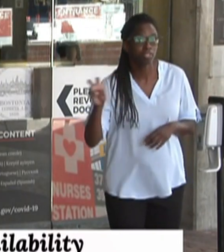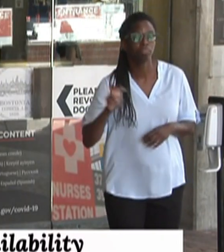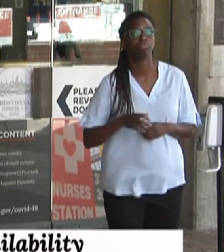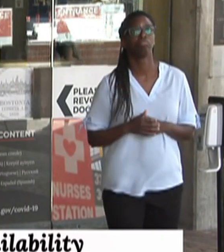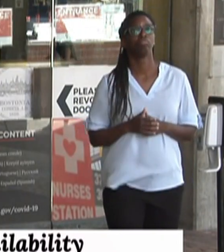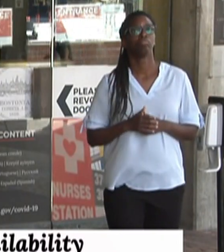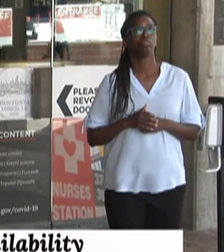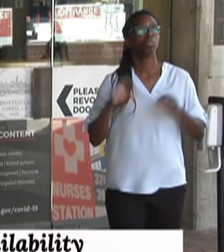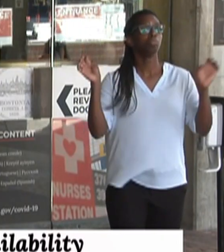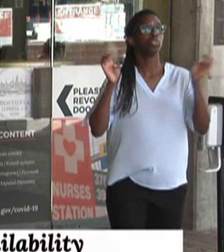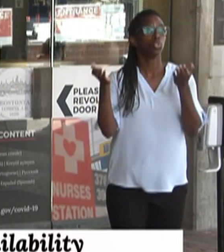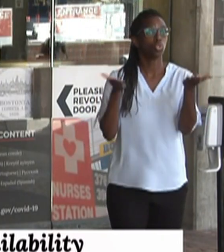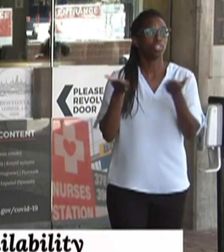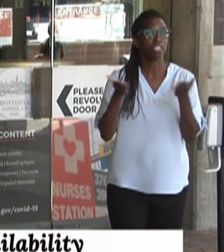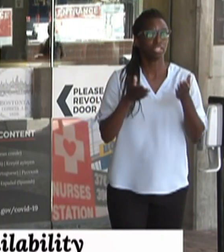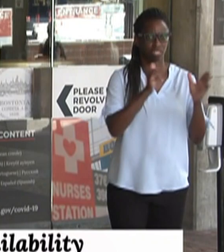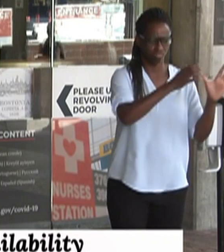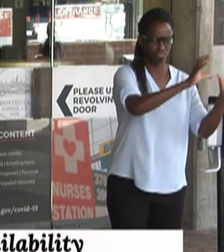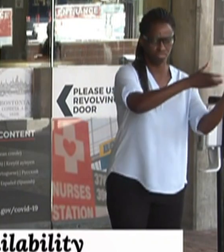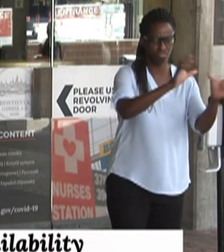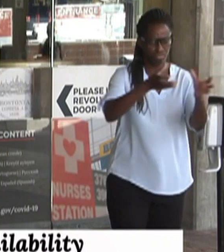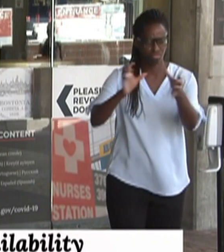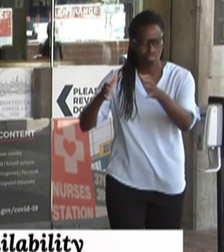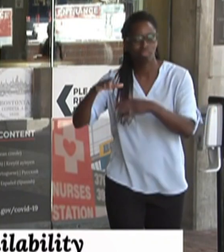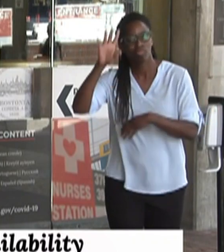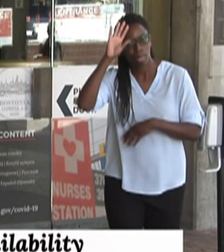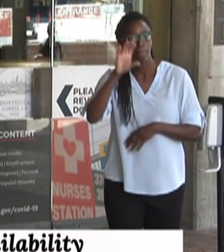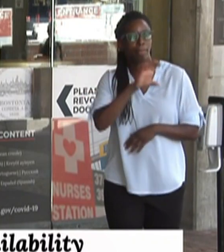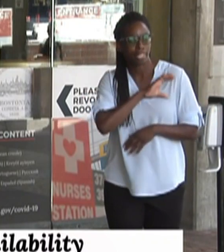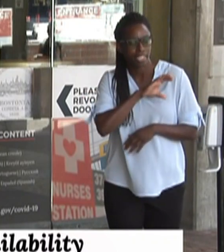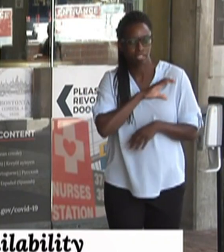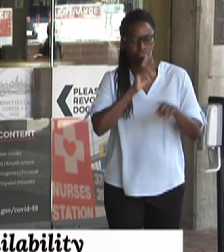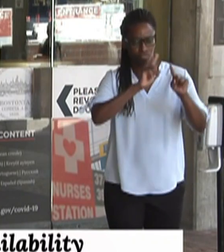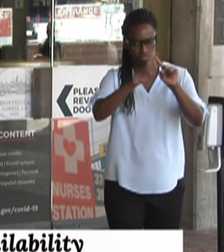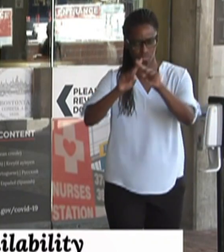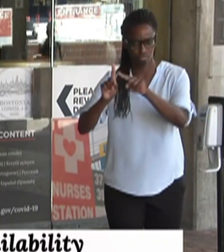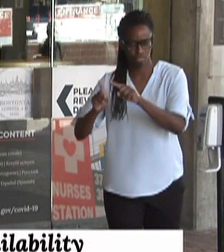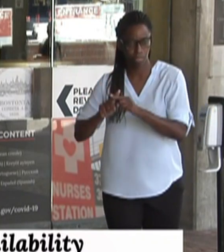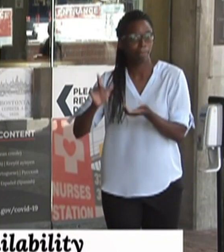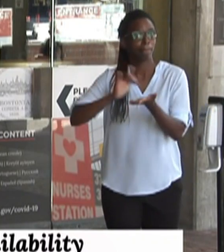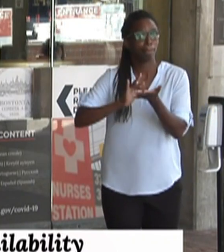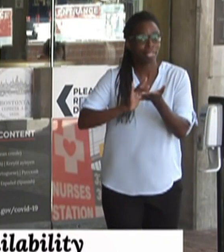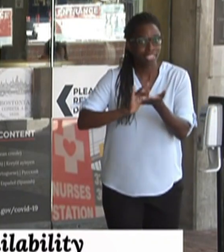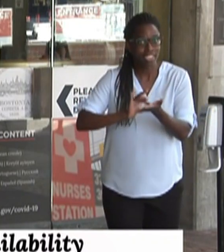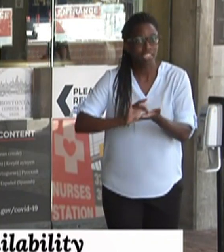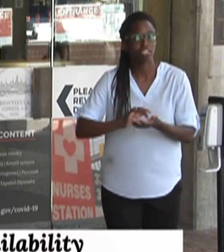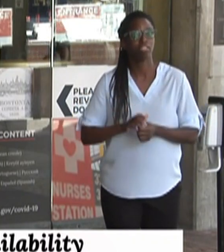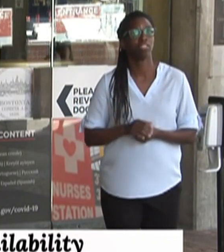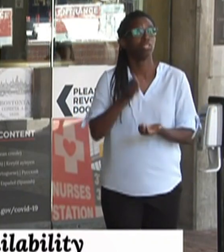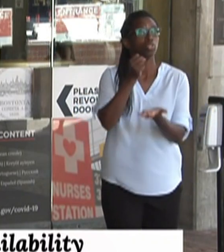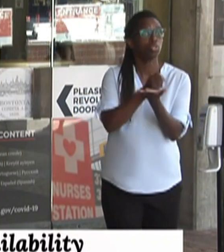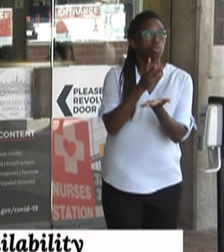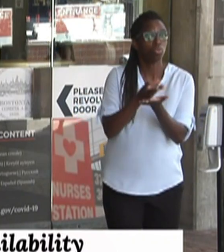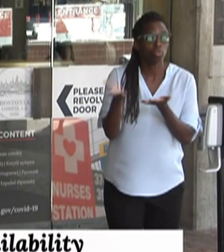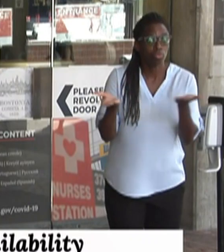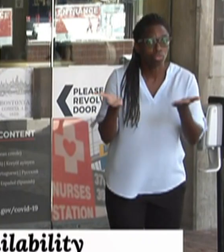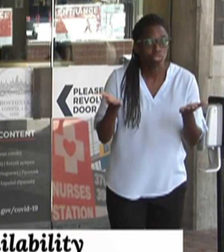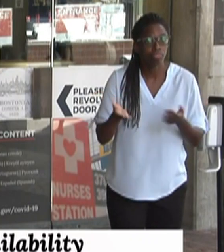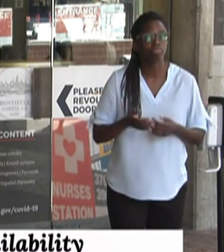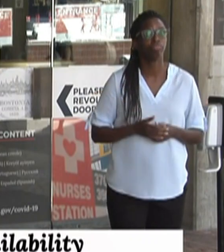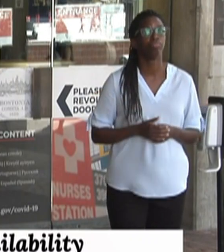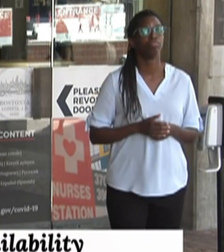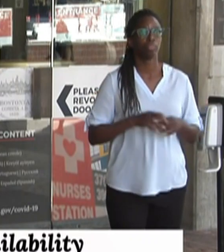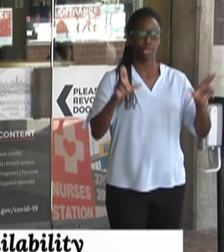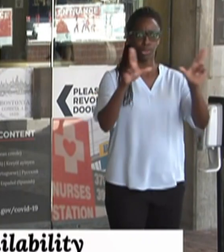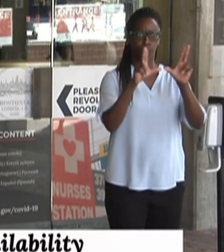EMS, medical and social service providers in the community, union leaders who represent people working